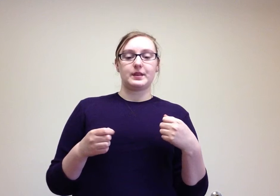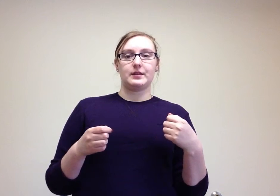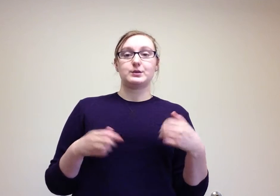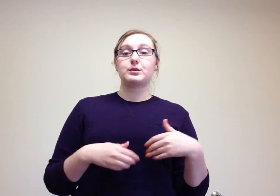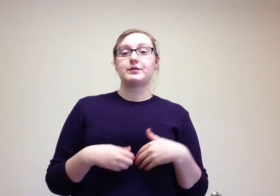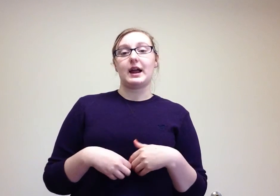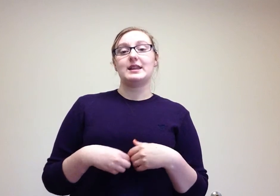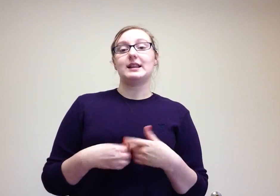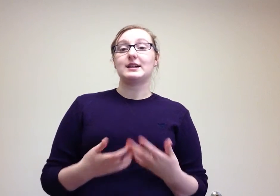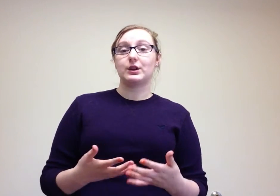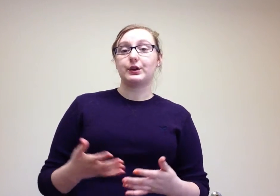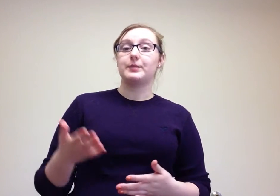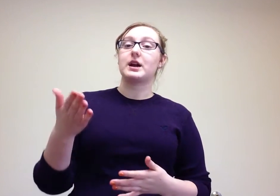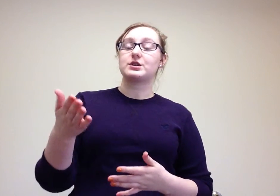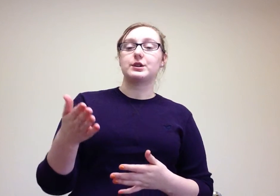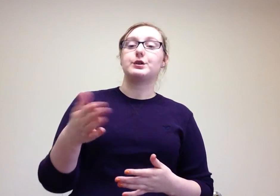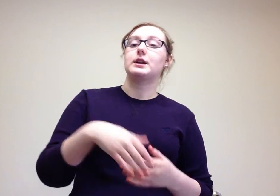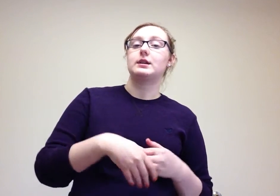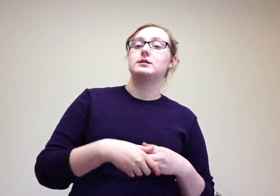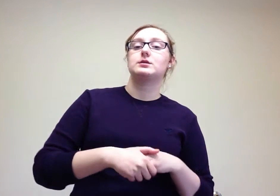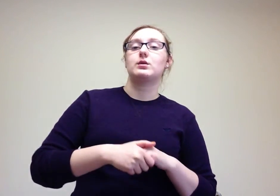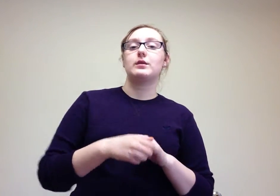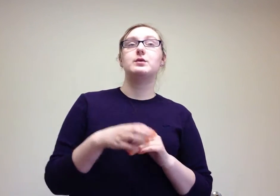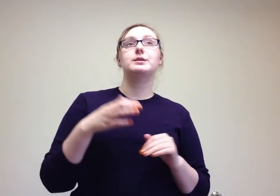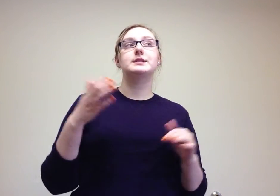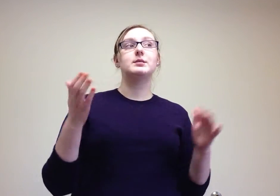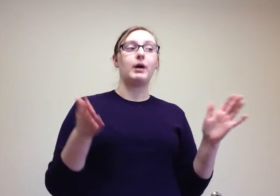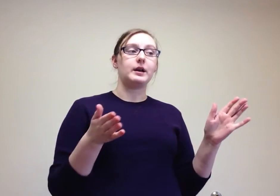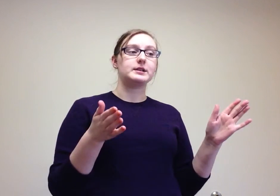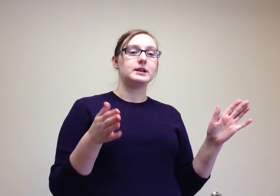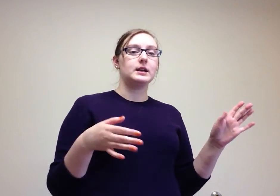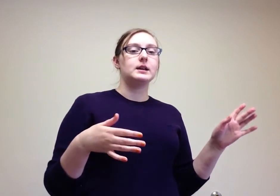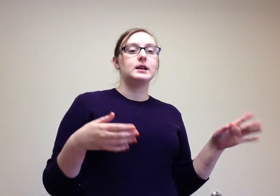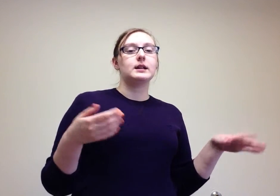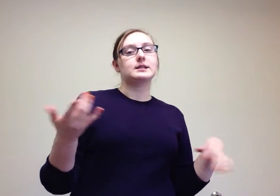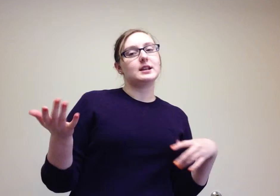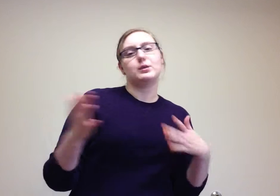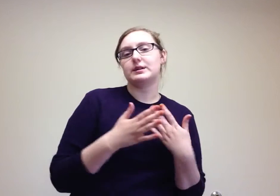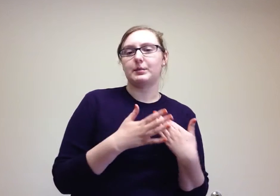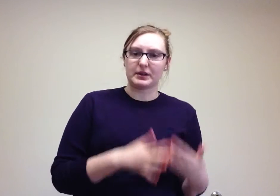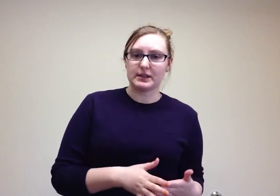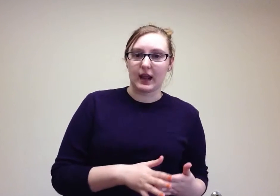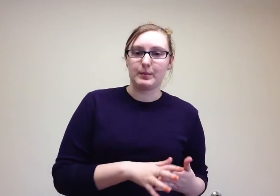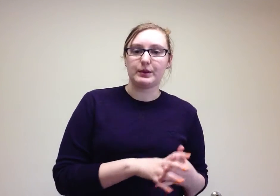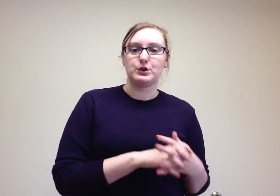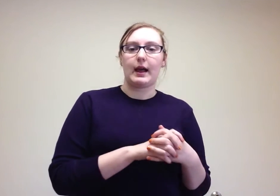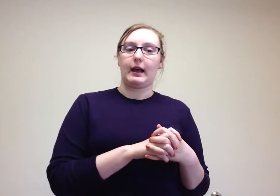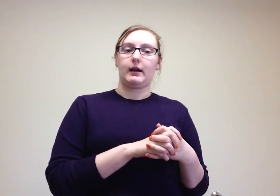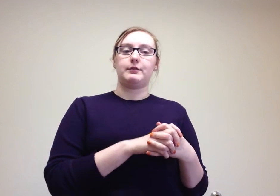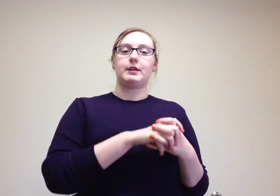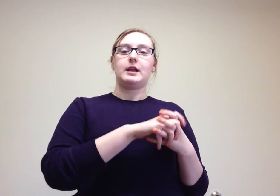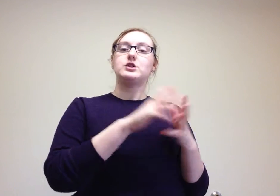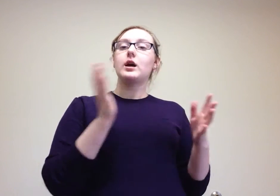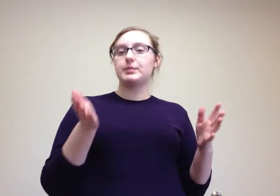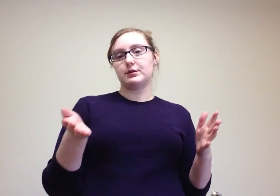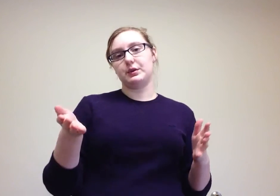they store in the fat and they last longer, up to actually 30 days. So if you were to take pot, let's say you want to take pot today, but you have a job interview